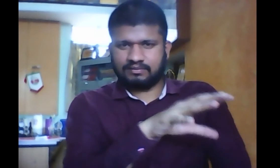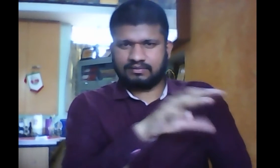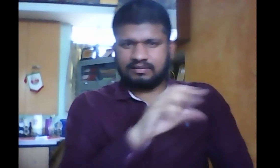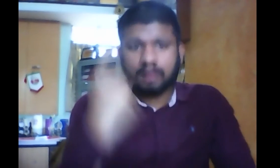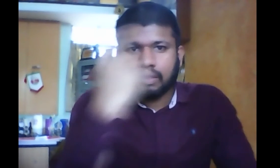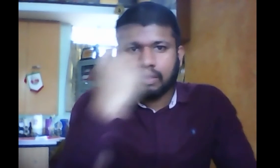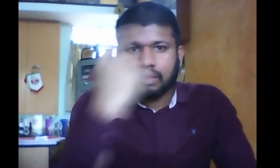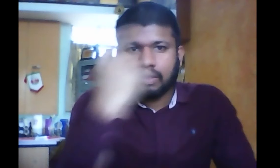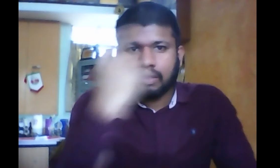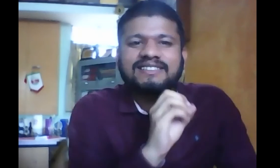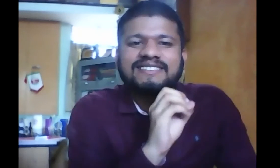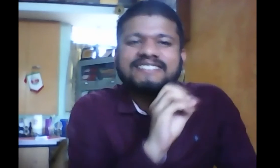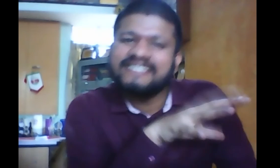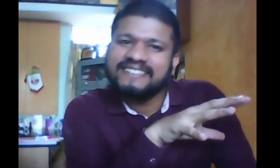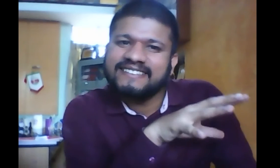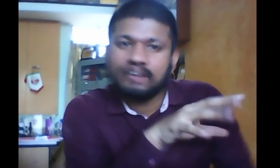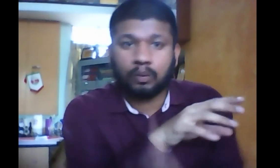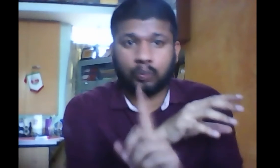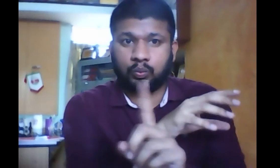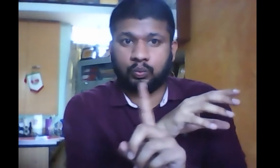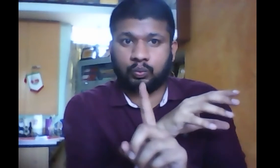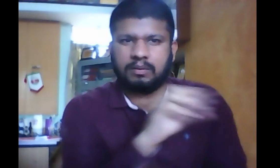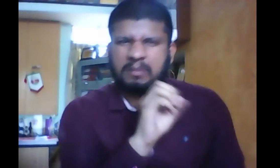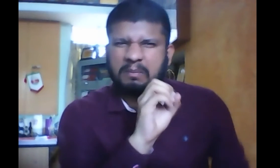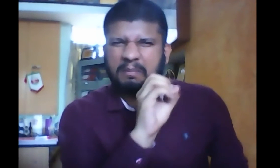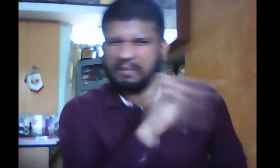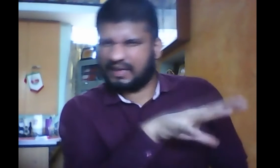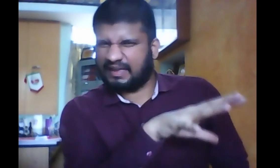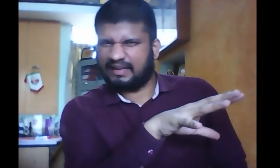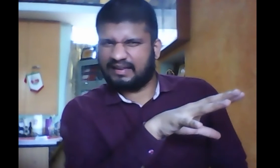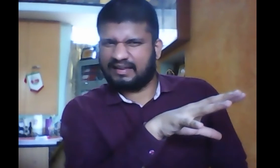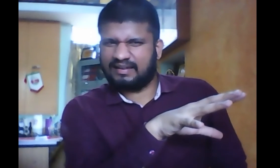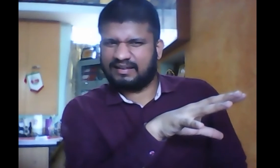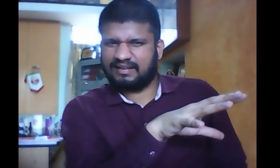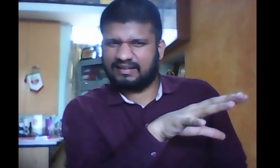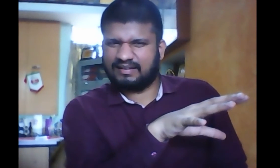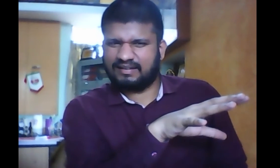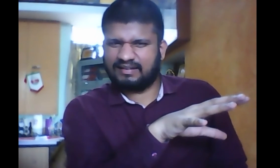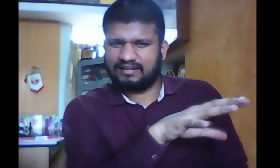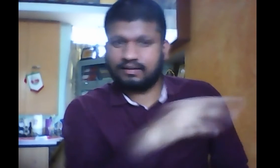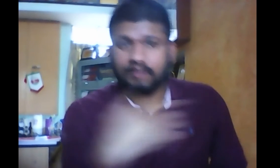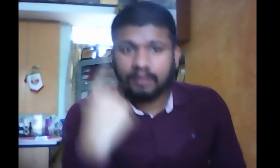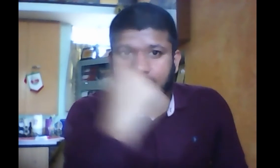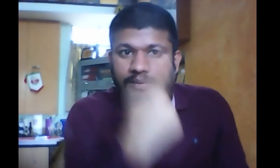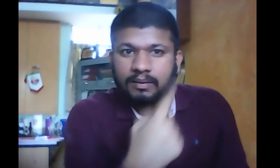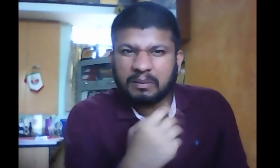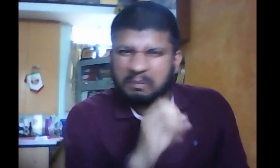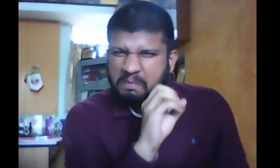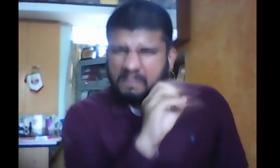Bad. So make your facial expressions like dull. Or no, bad. Not smiling face.